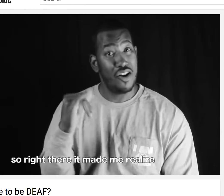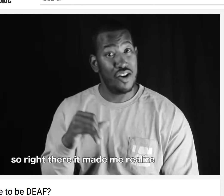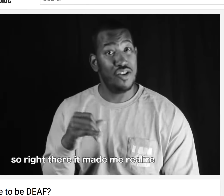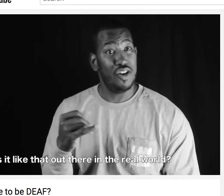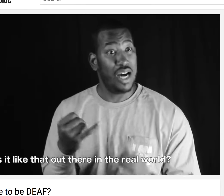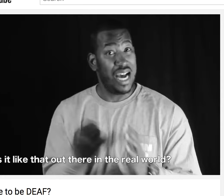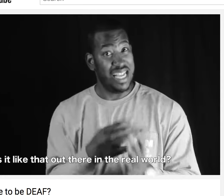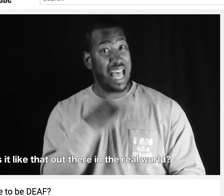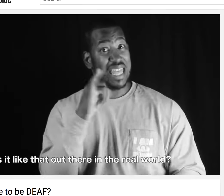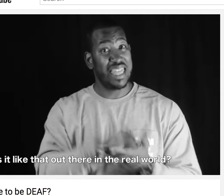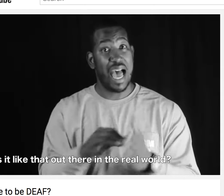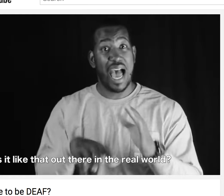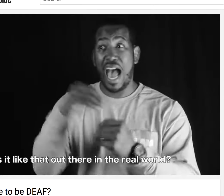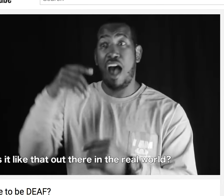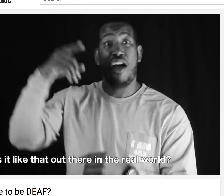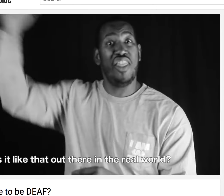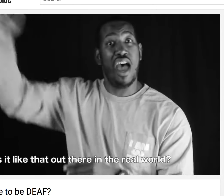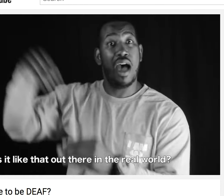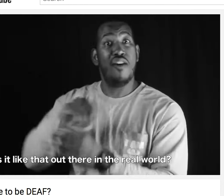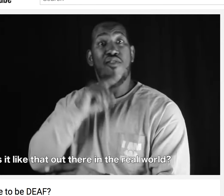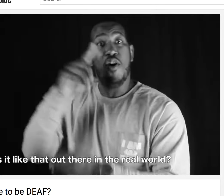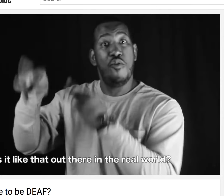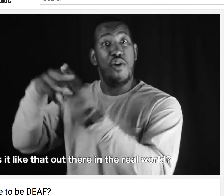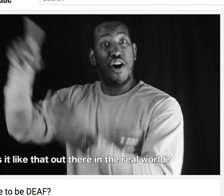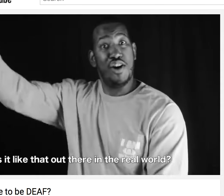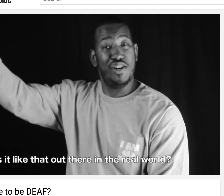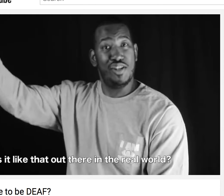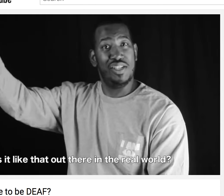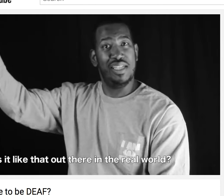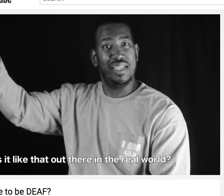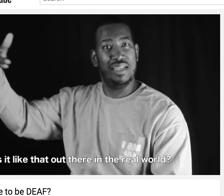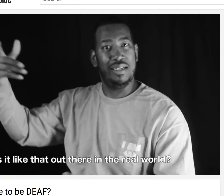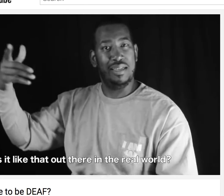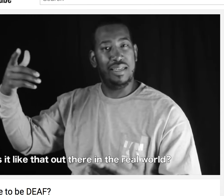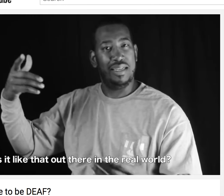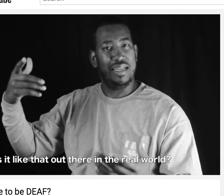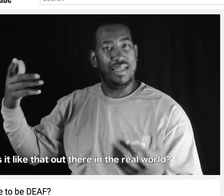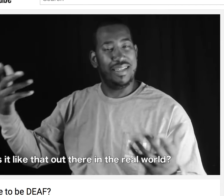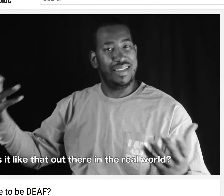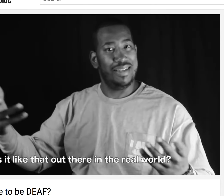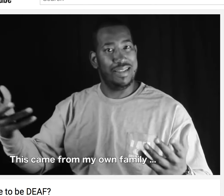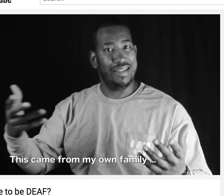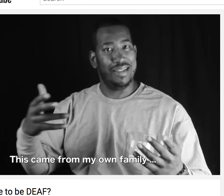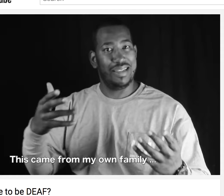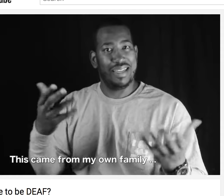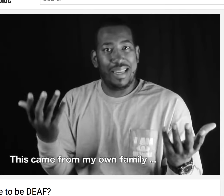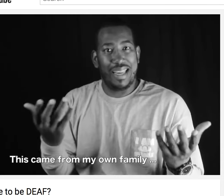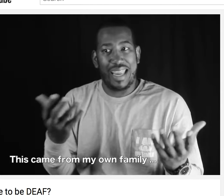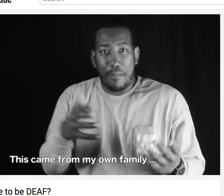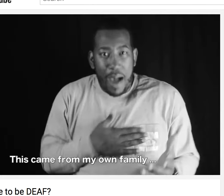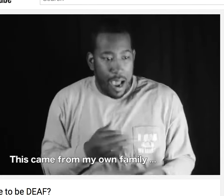Oh wow, that made me really understand that it's impossible for me to go outside in the world and for people to understand. I'm trying